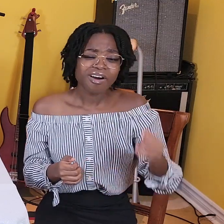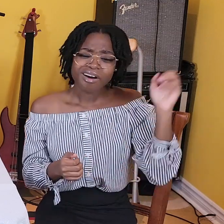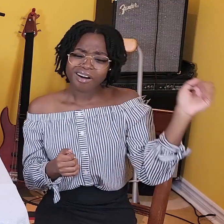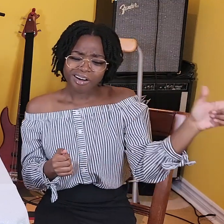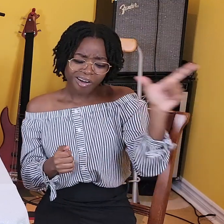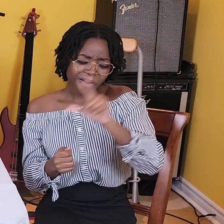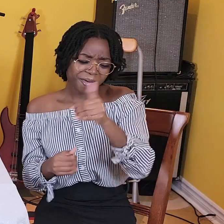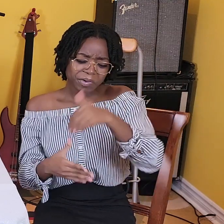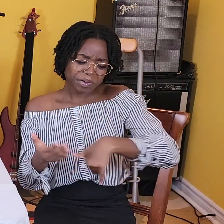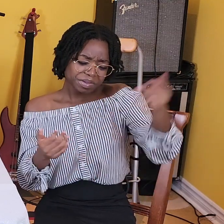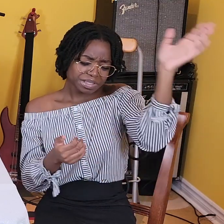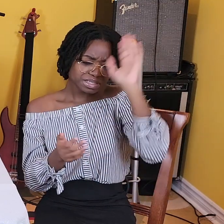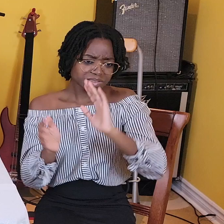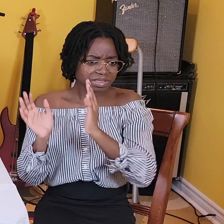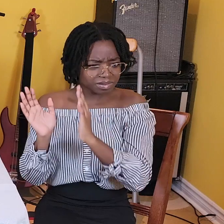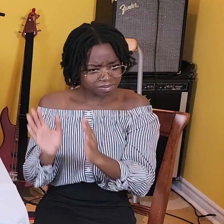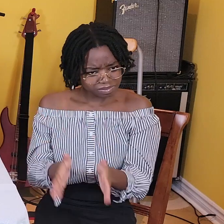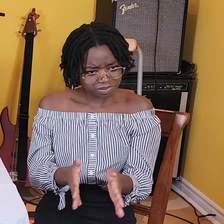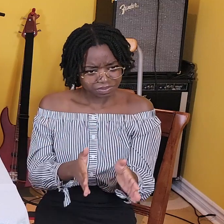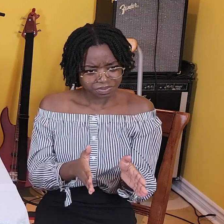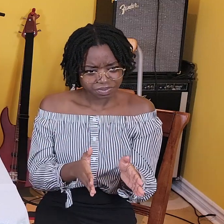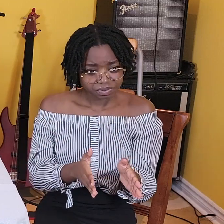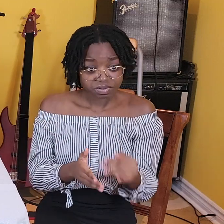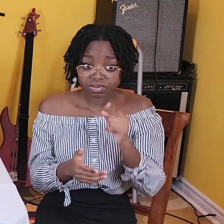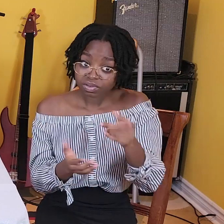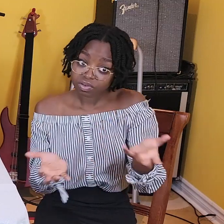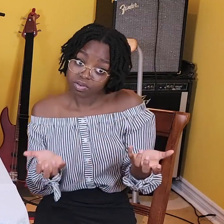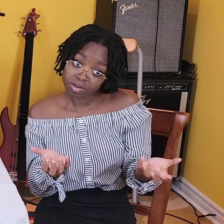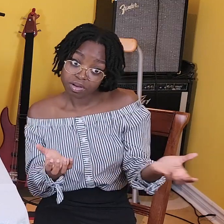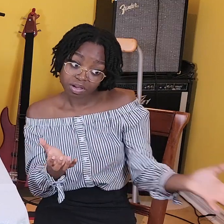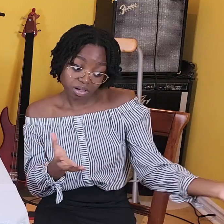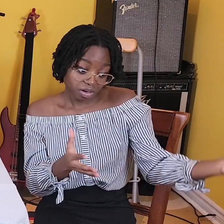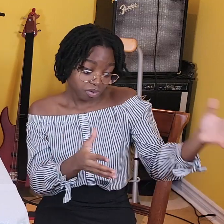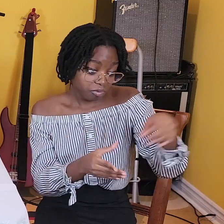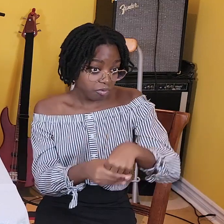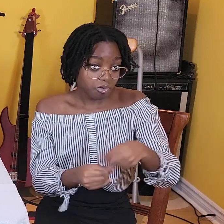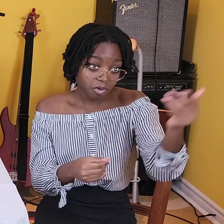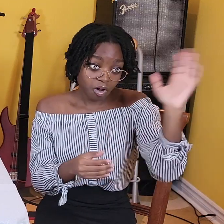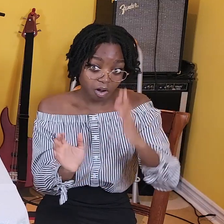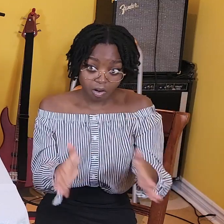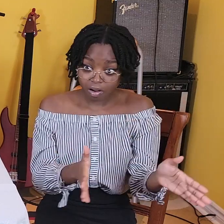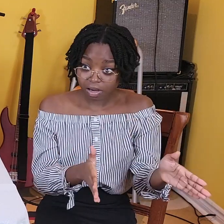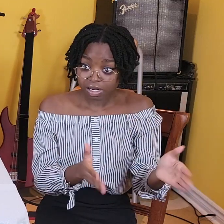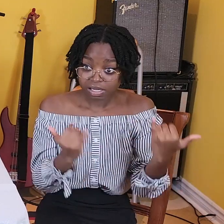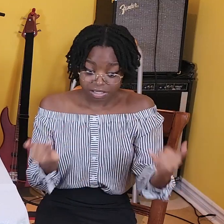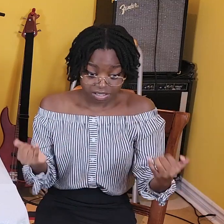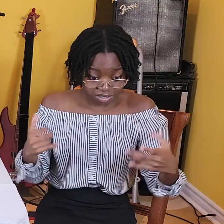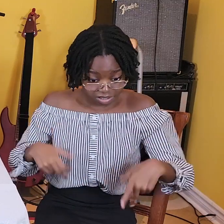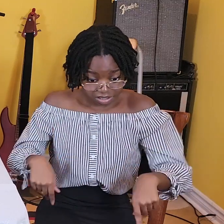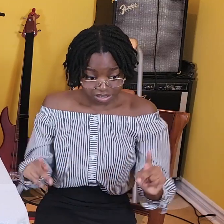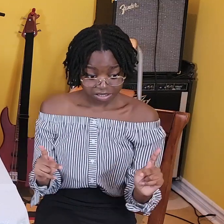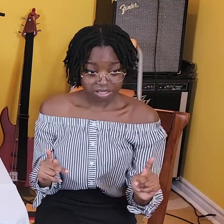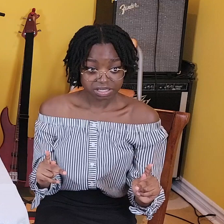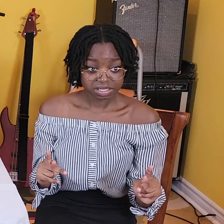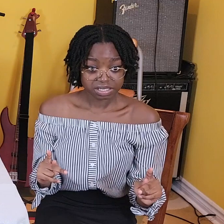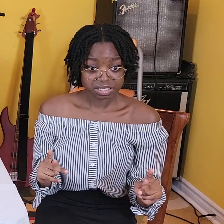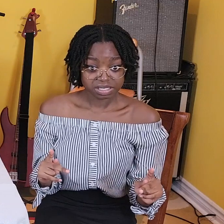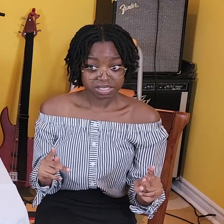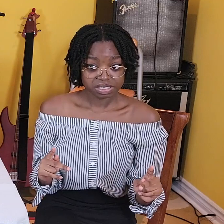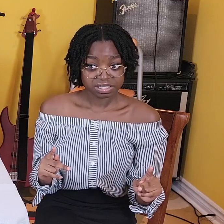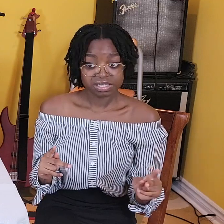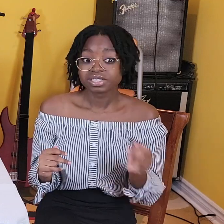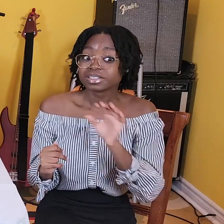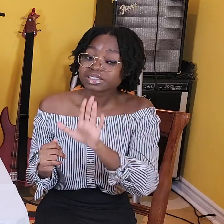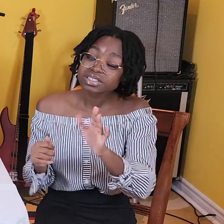plan. Are you, or do you want to be a part of God's plan? If you want to be a part of God's plan, here's your opportunity to what? To